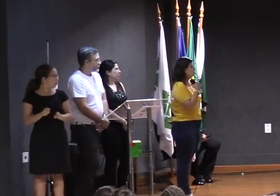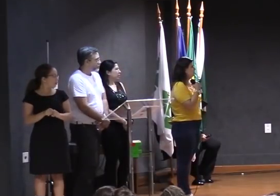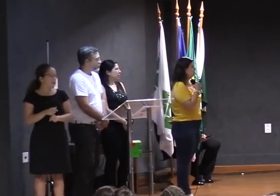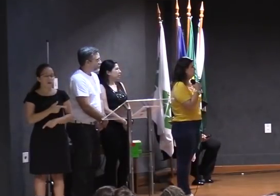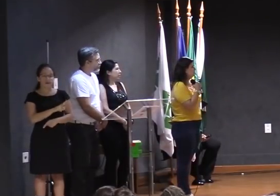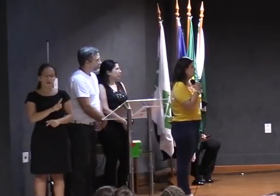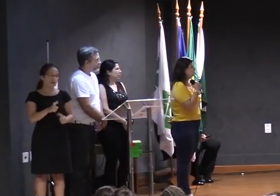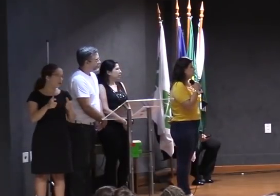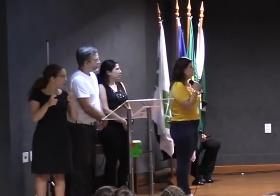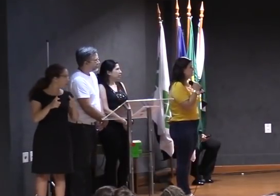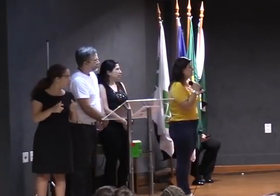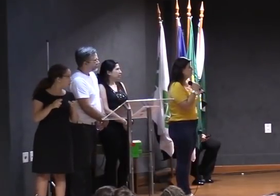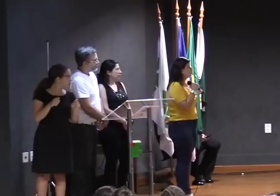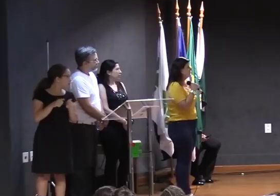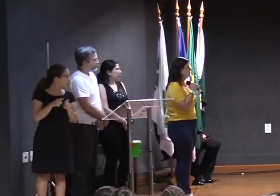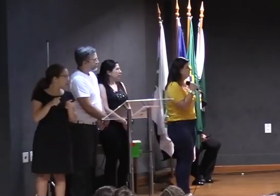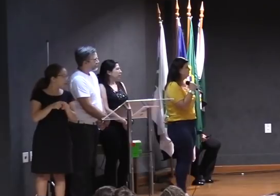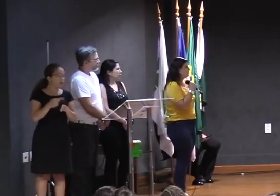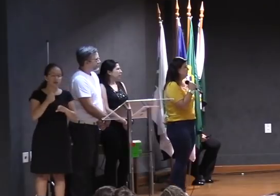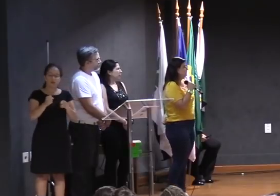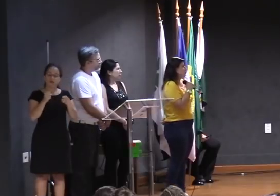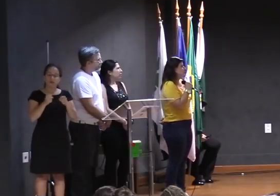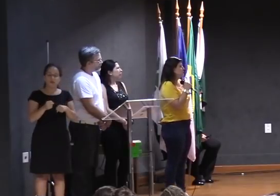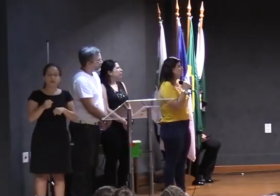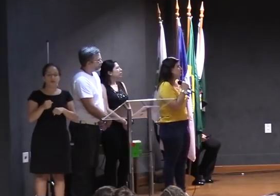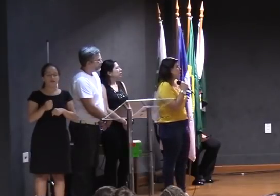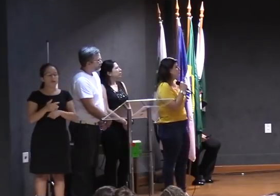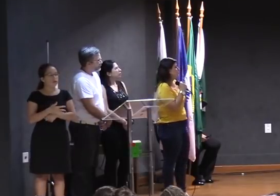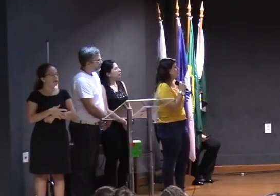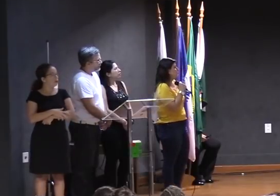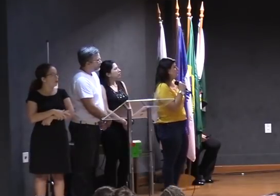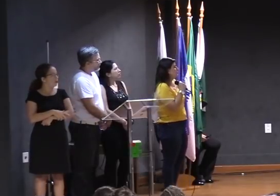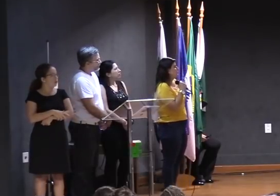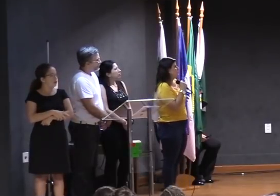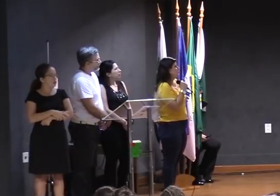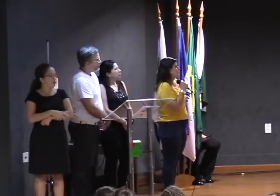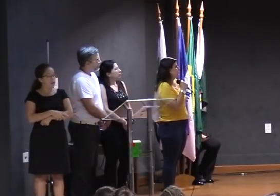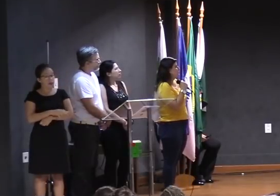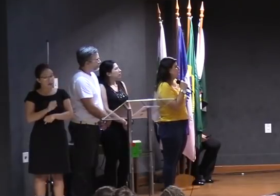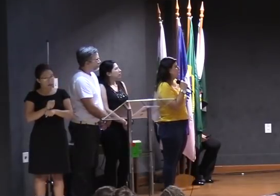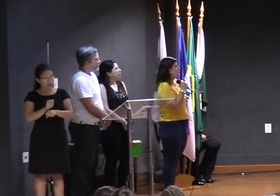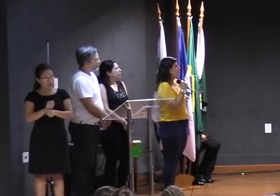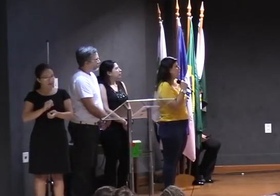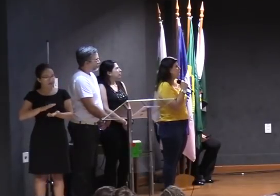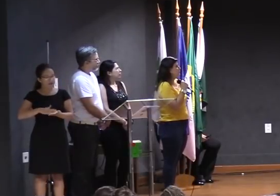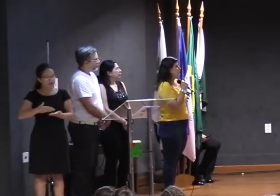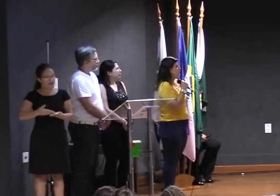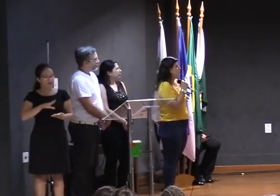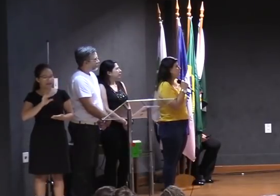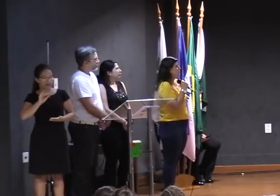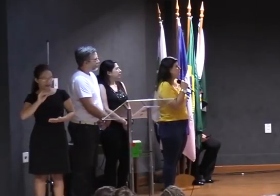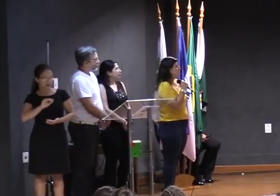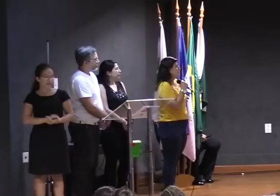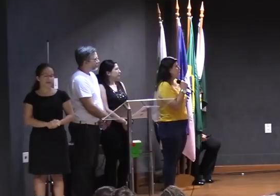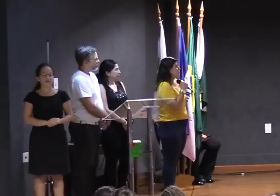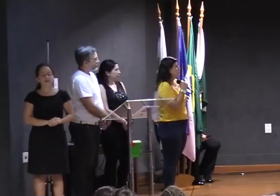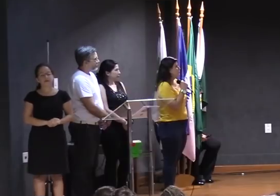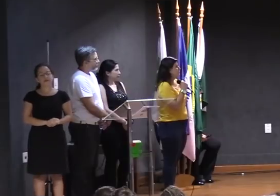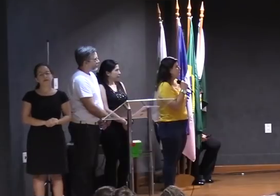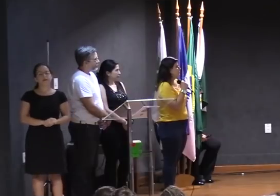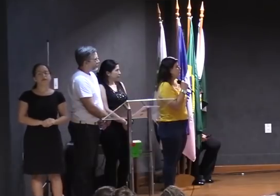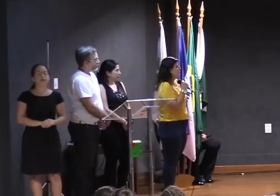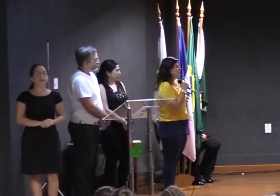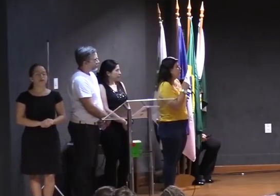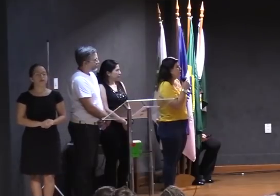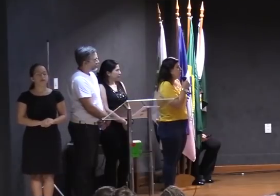for training English. Teacher is giving different kinds of materials and links and exercises for